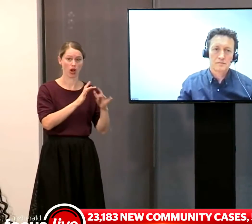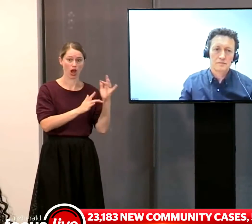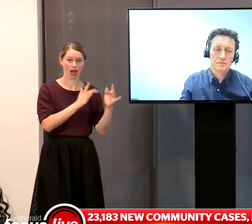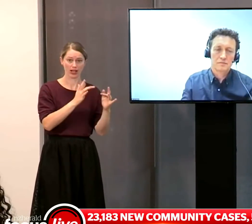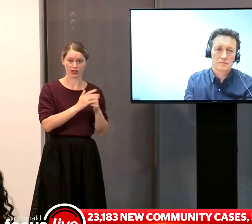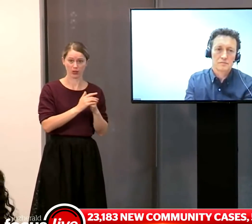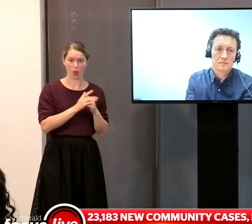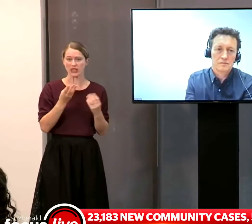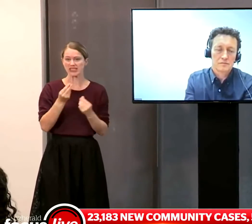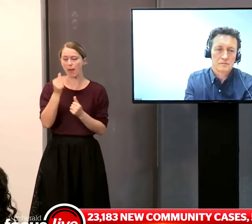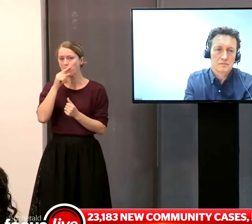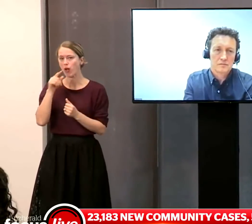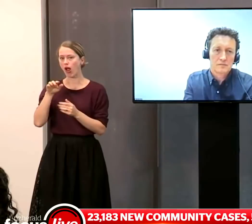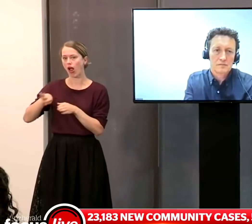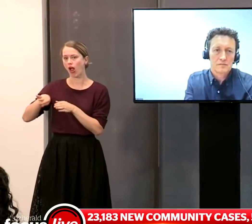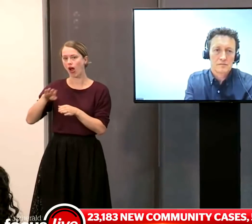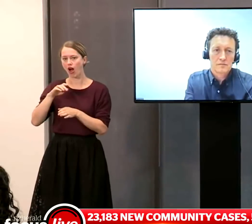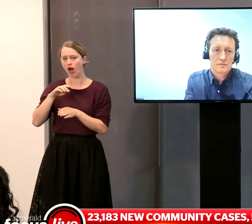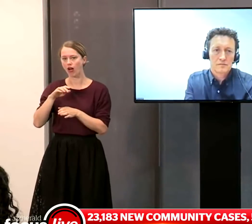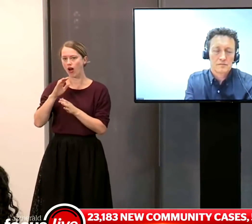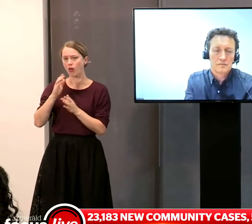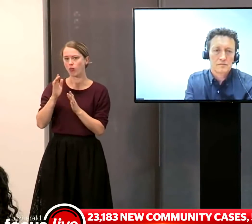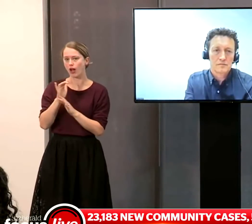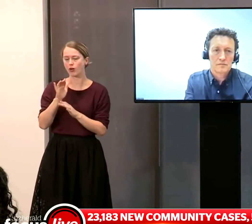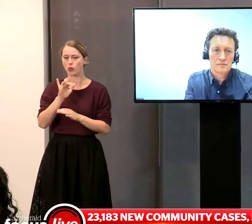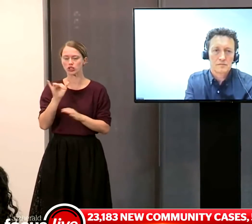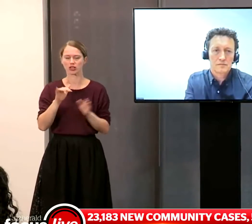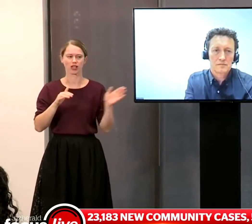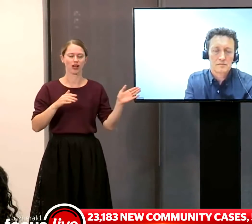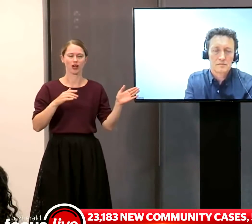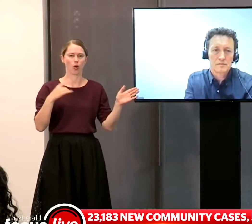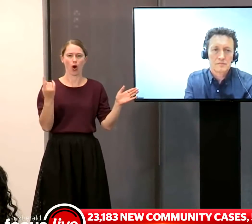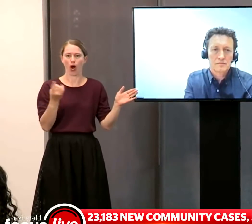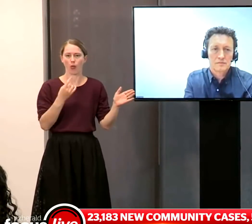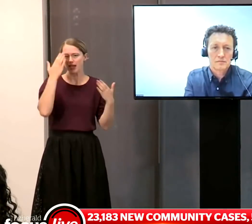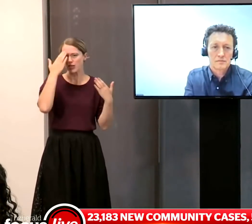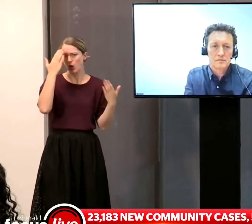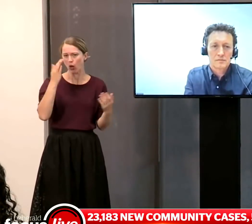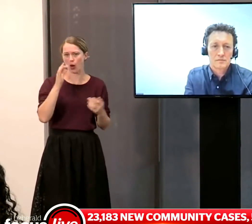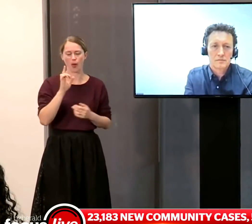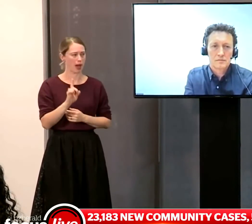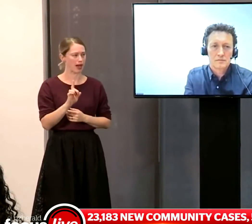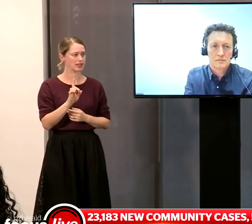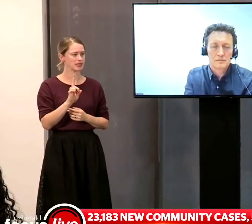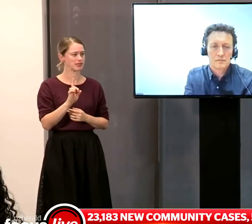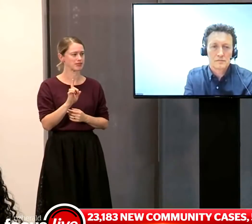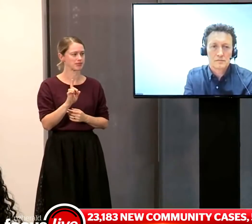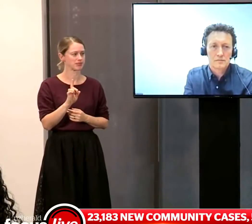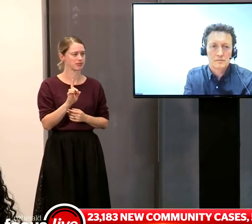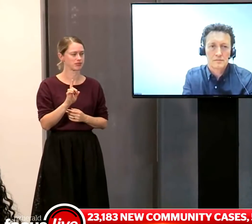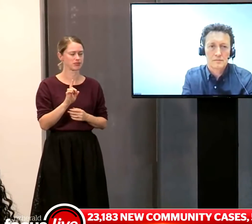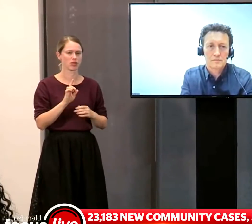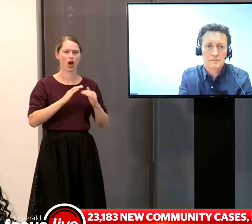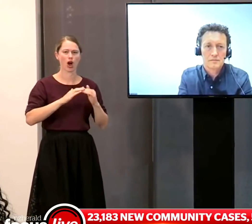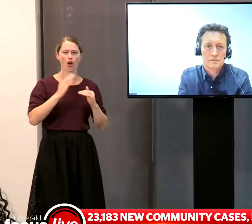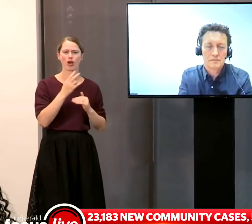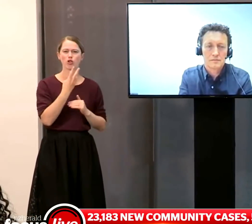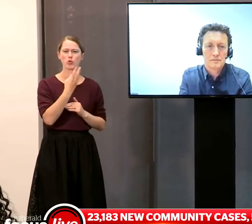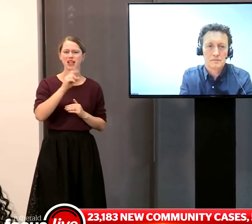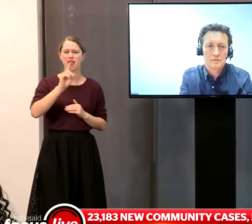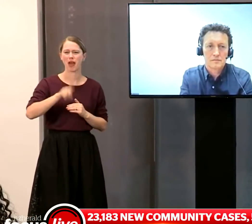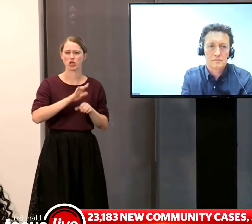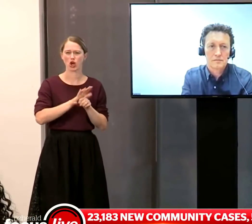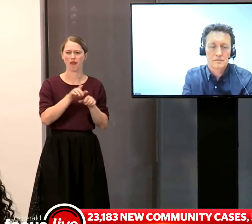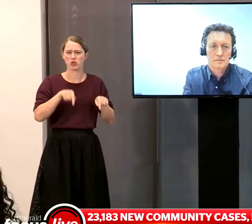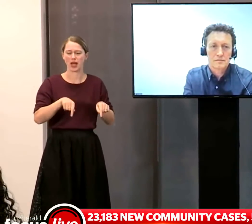positive for COVID? Well, it's very hard for us to know that. So saying we've got over 20,000 cases